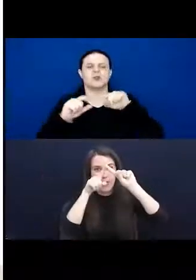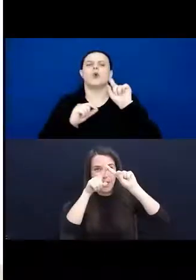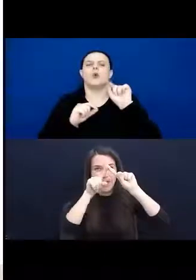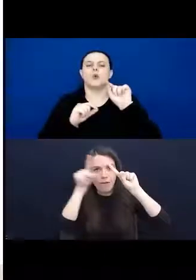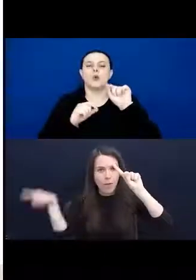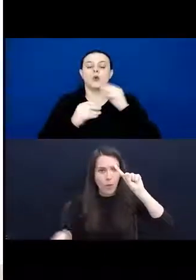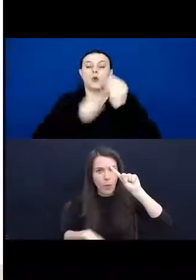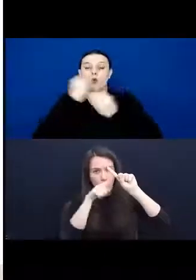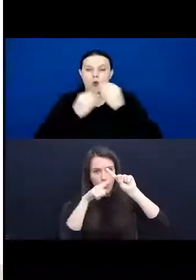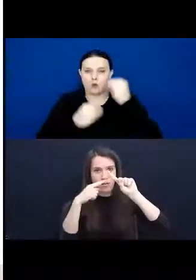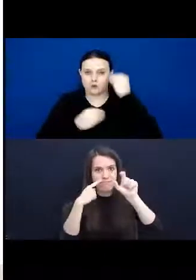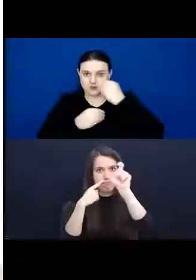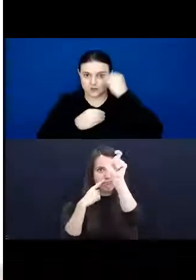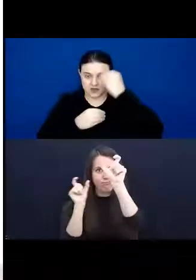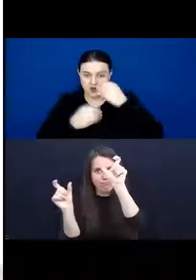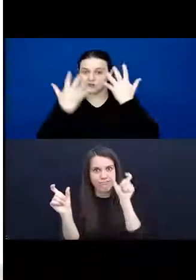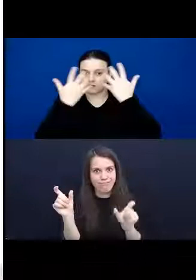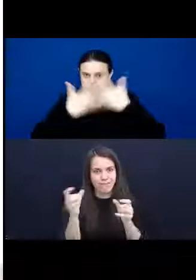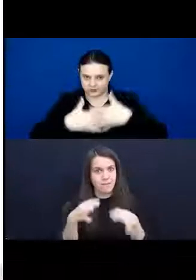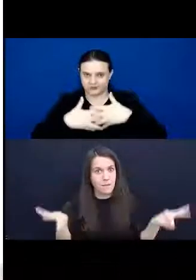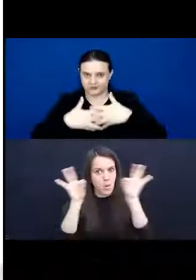gamified experience works.